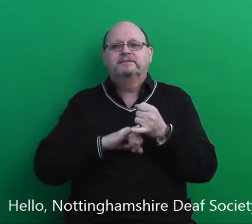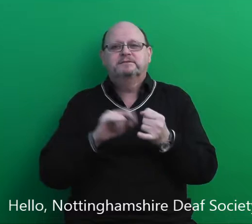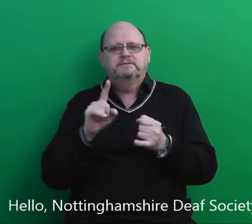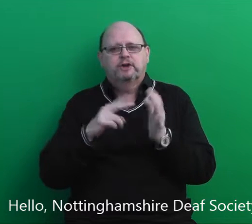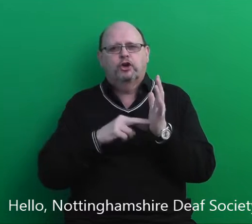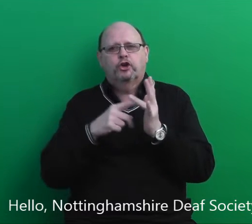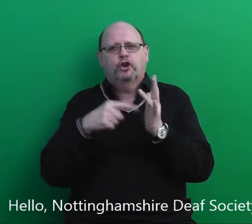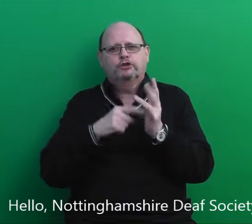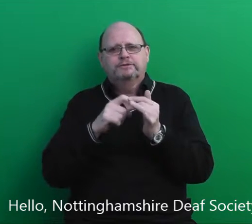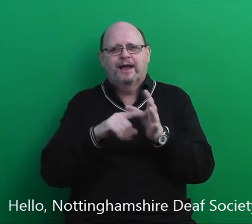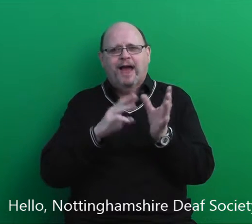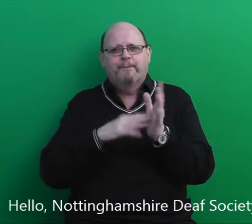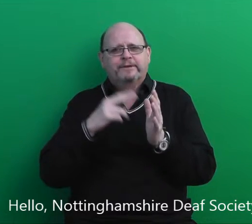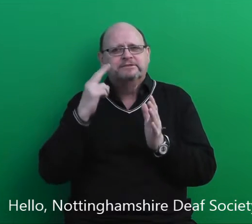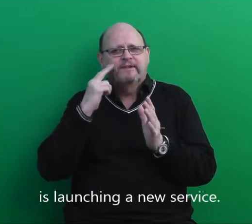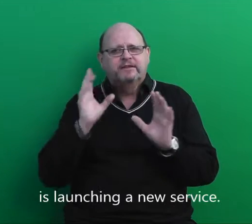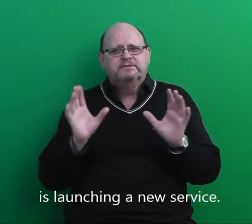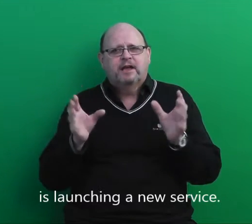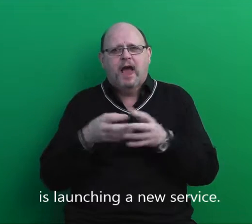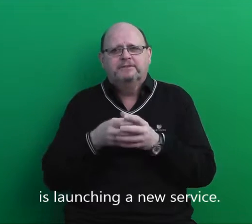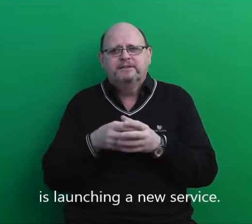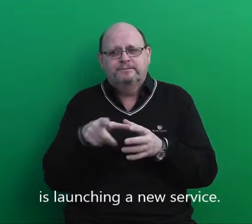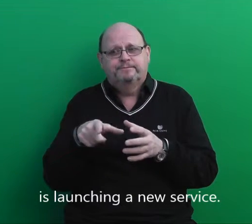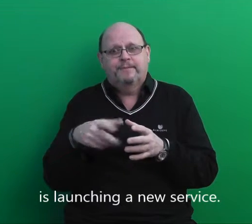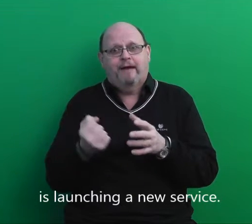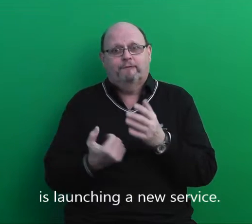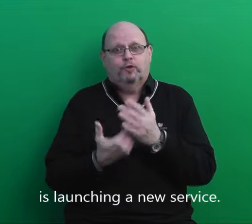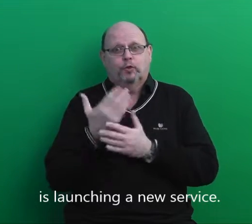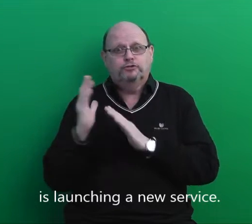Hello. Nottinghamshire Deaf Society is launching a new service.